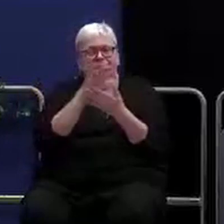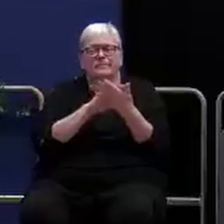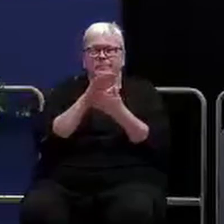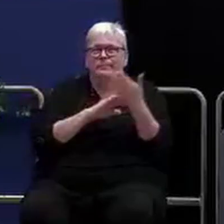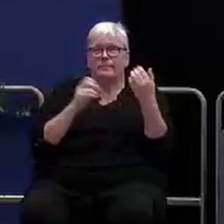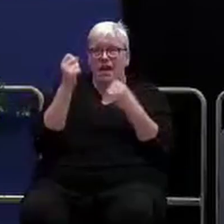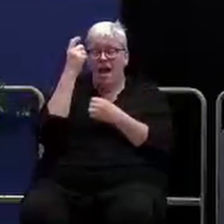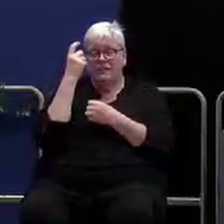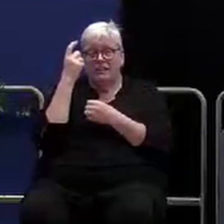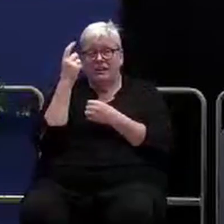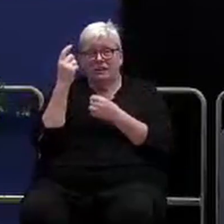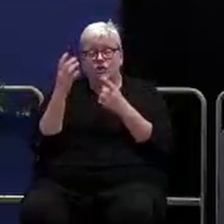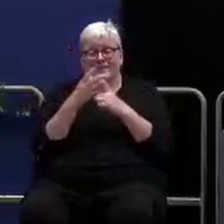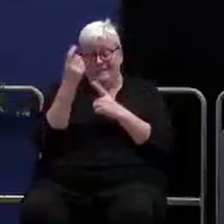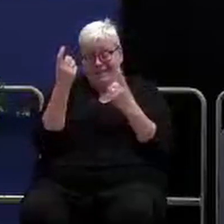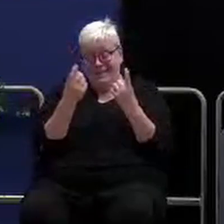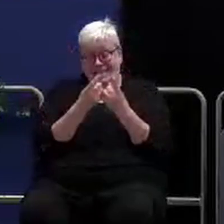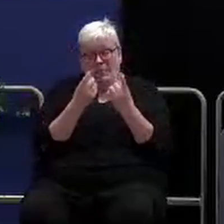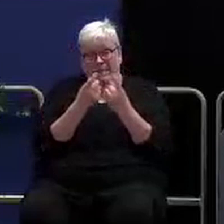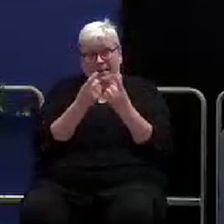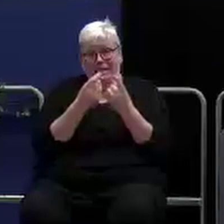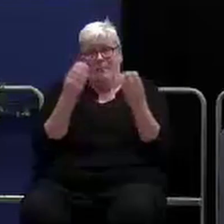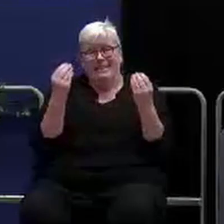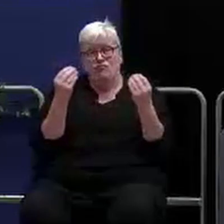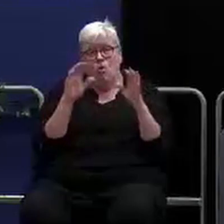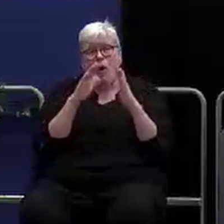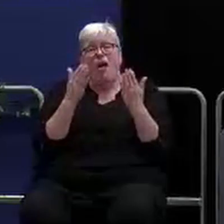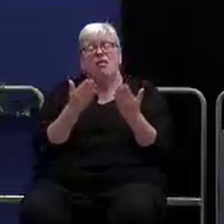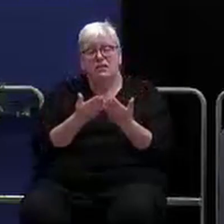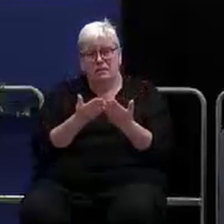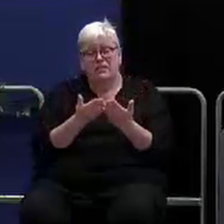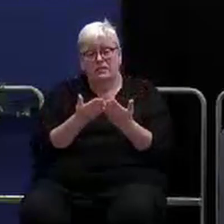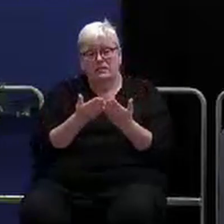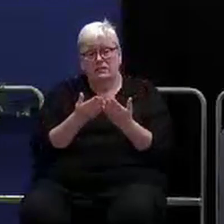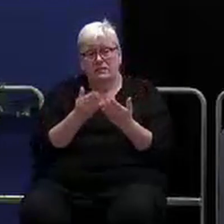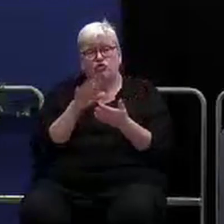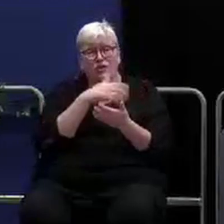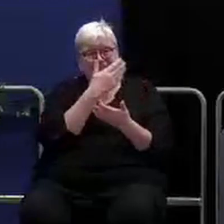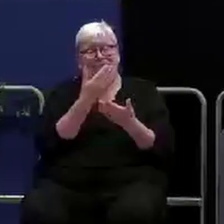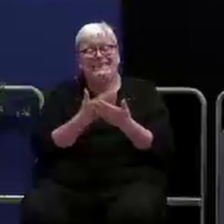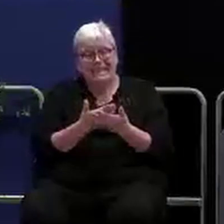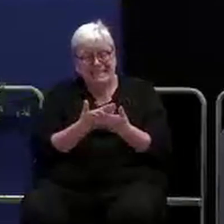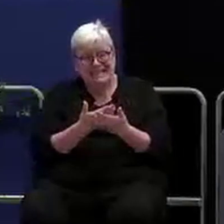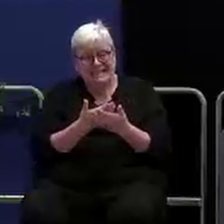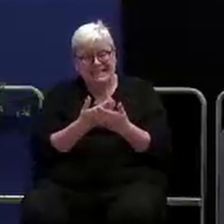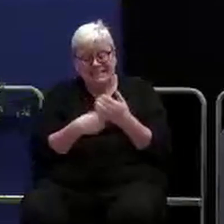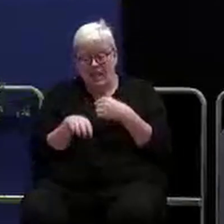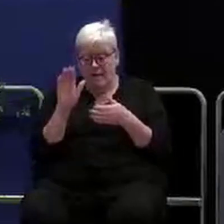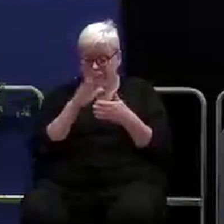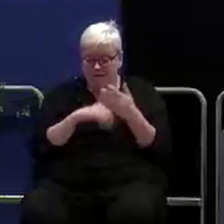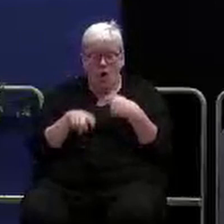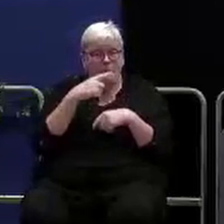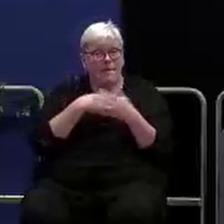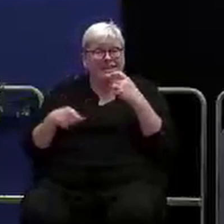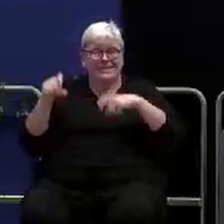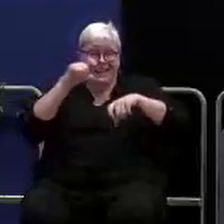that you take something that is in the material world and you translate it, I think does come from the scientific stuff